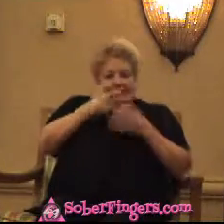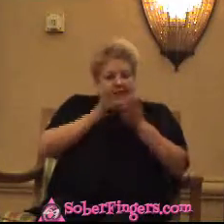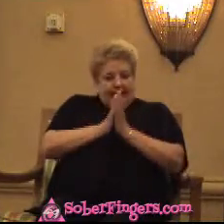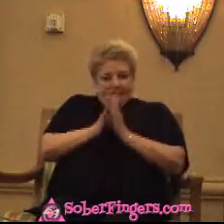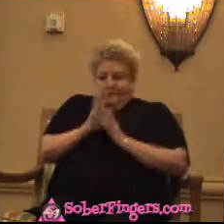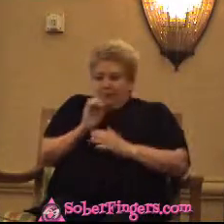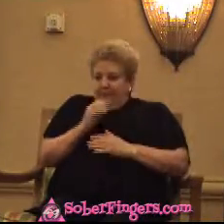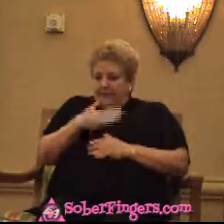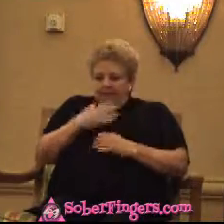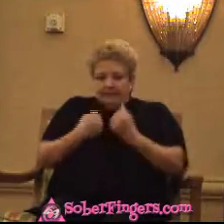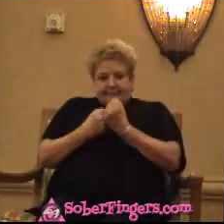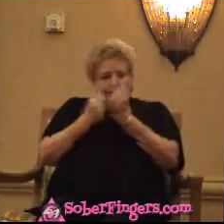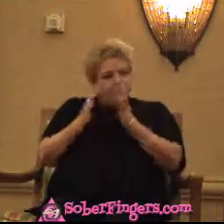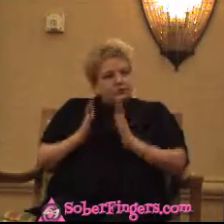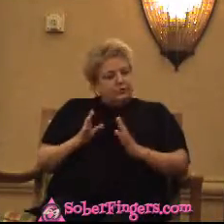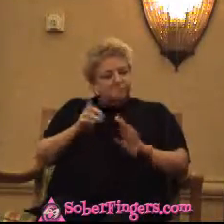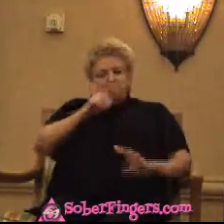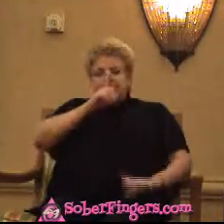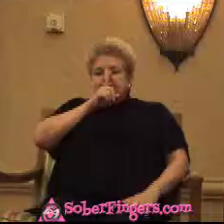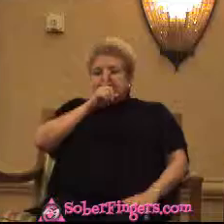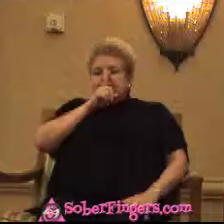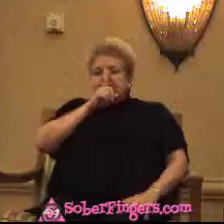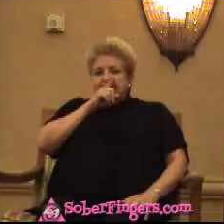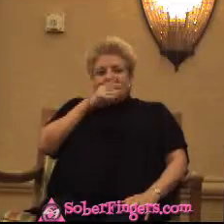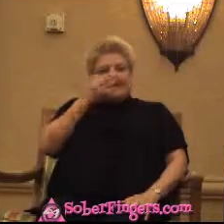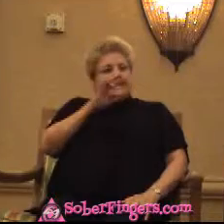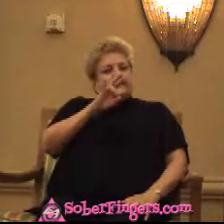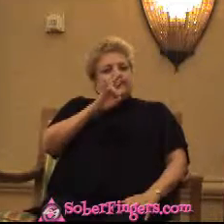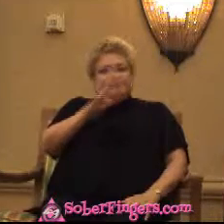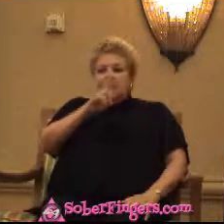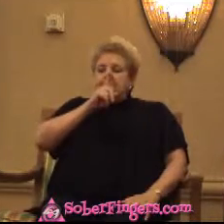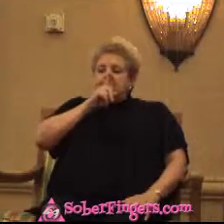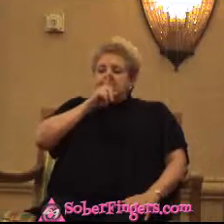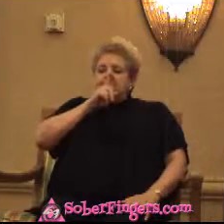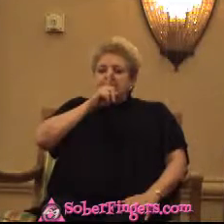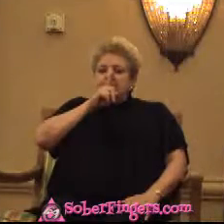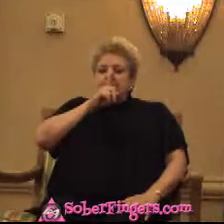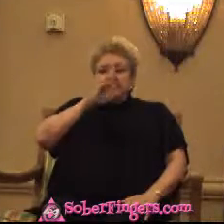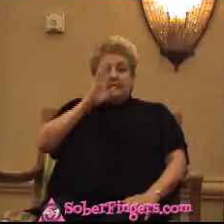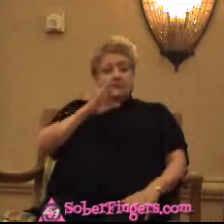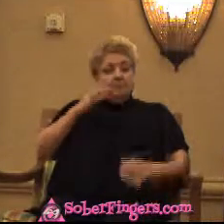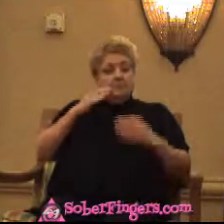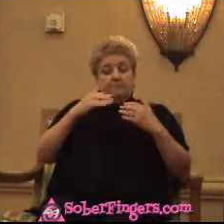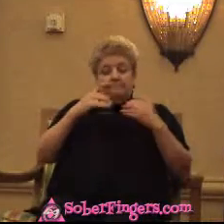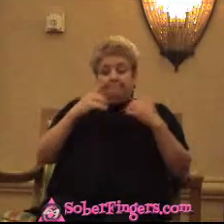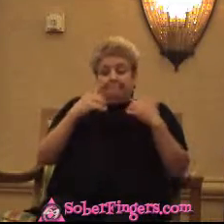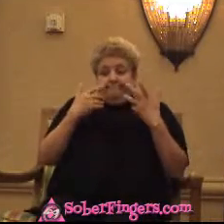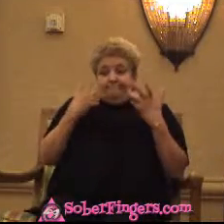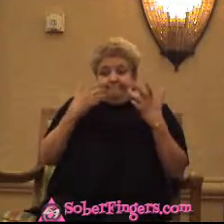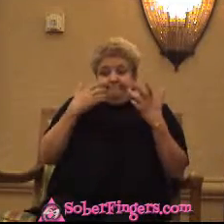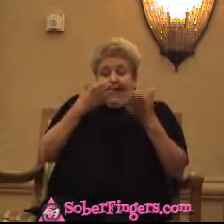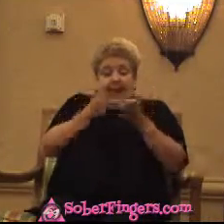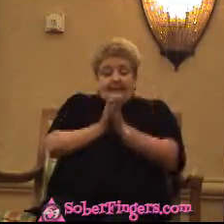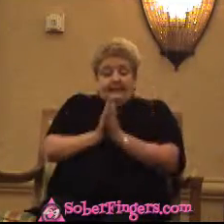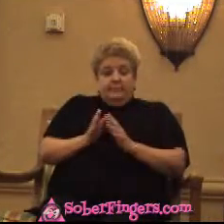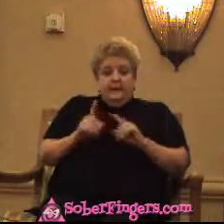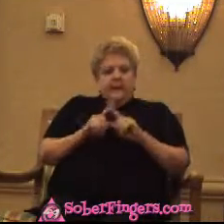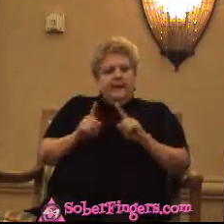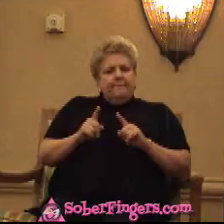It never came up in 1974 in Reno. Don't ask me why. I have no idea. And he used to 12-step all kinds of